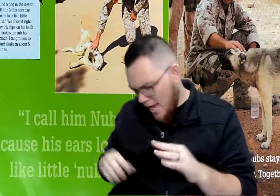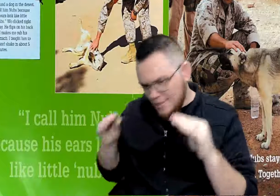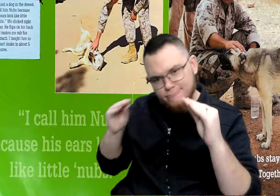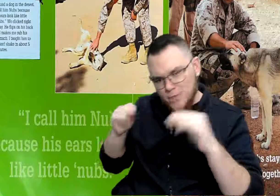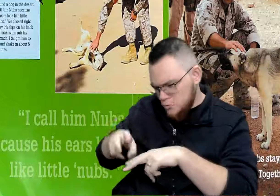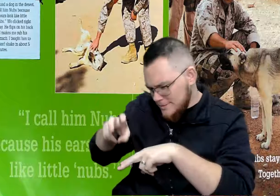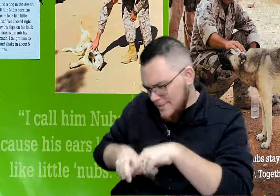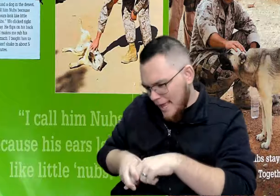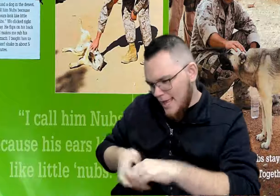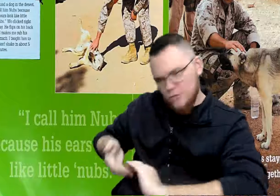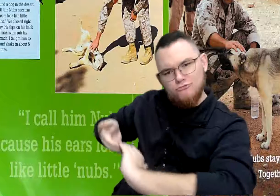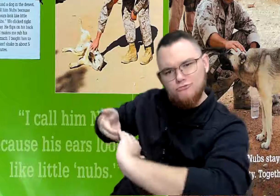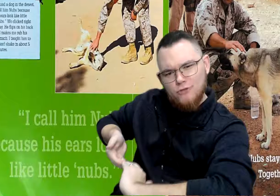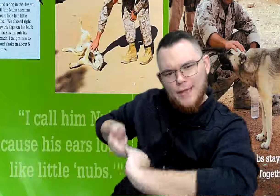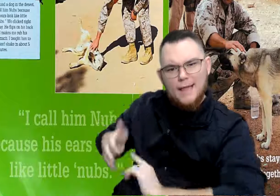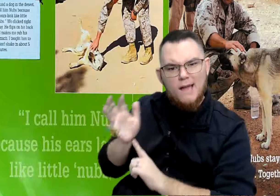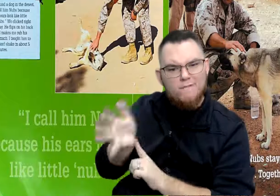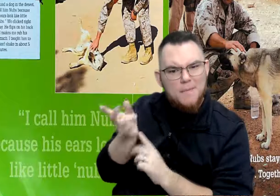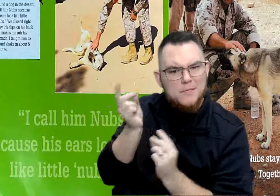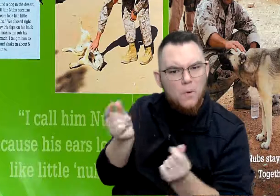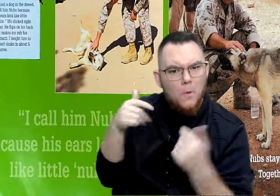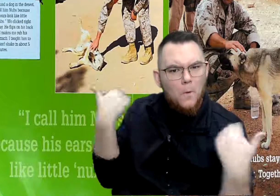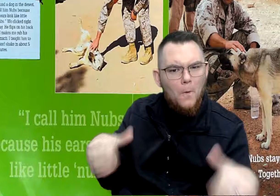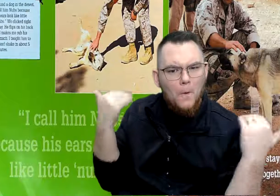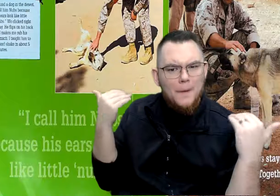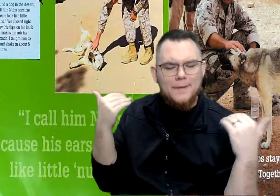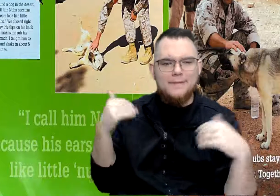and shake in about 5 minutes.